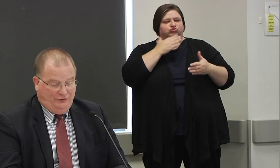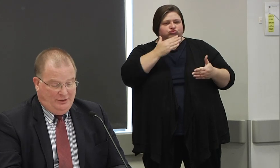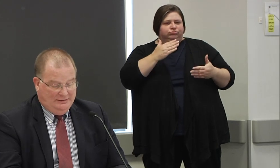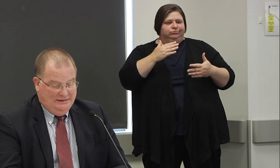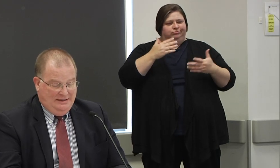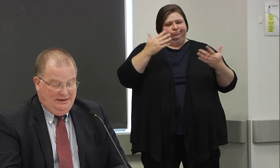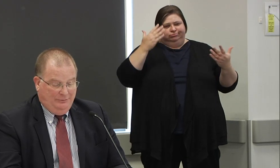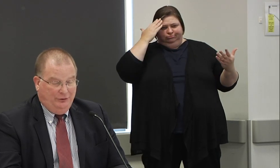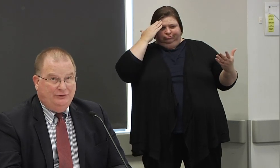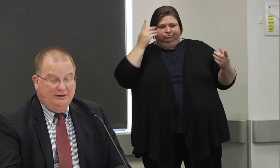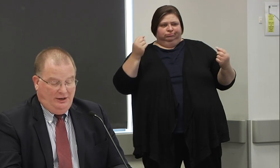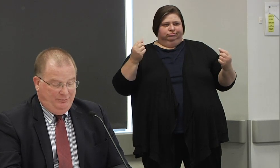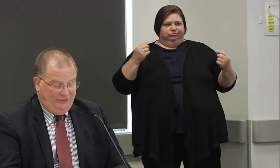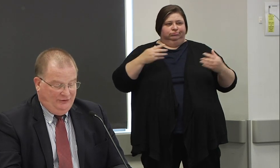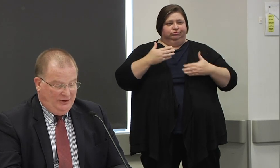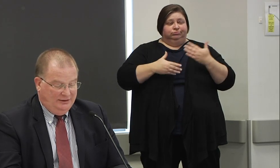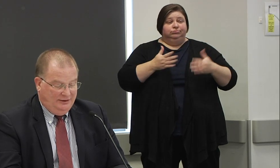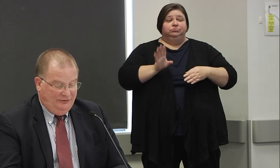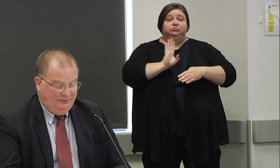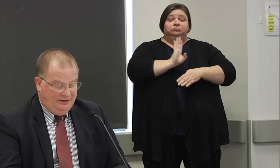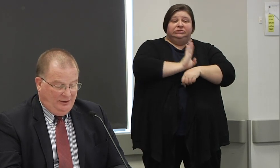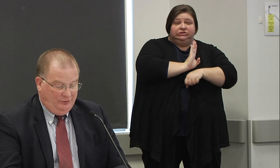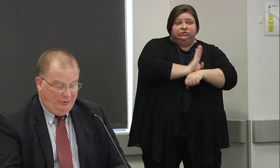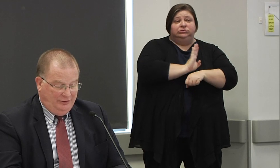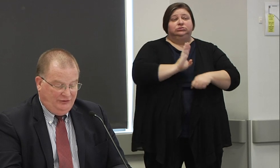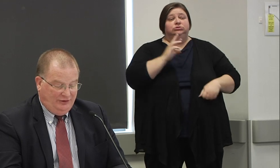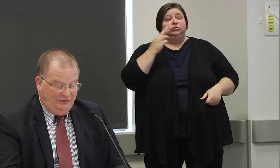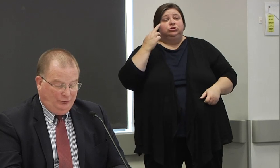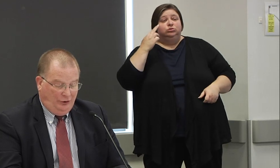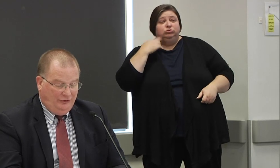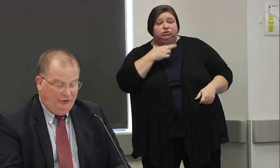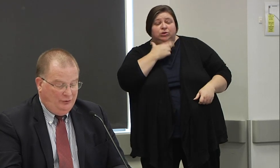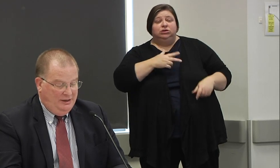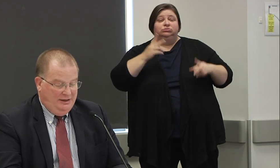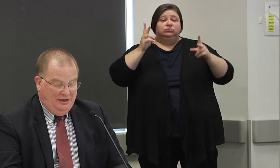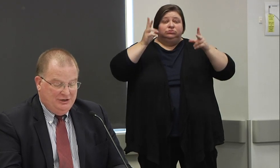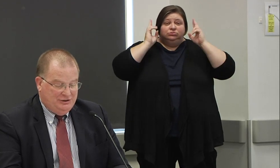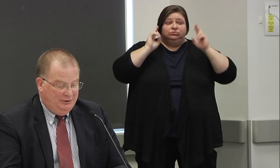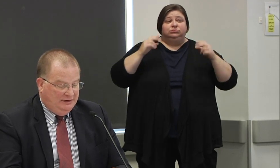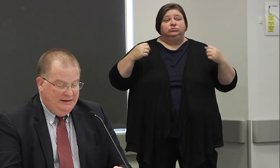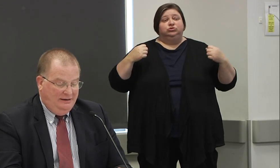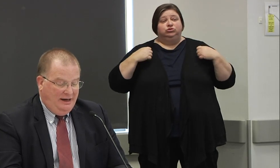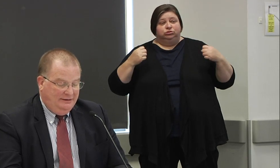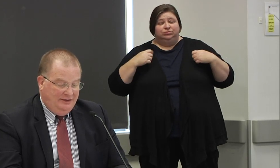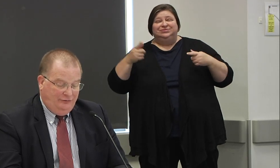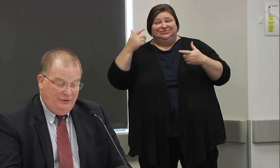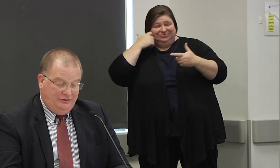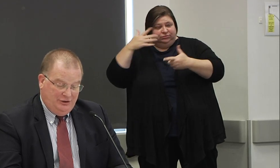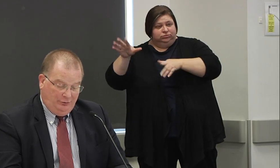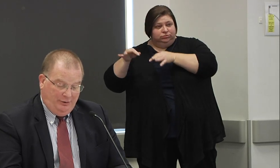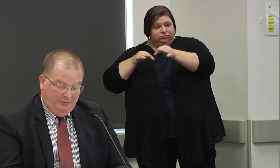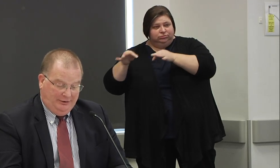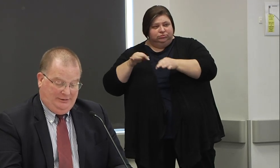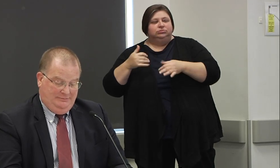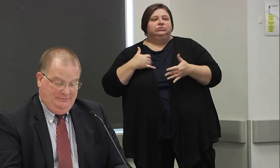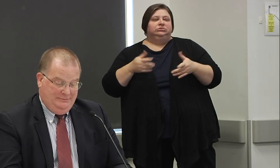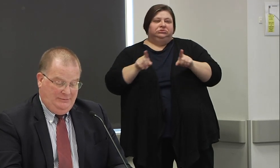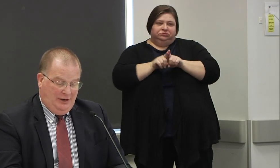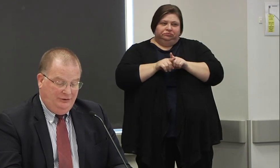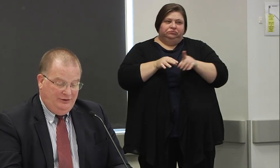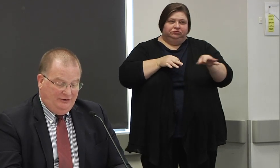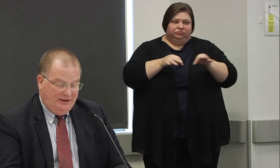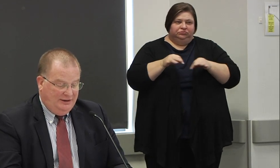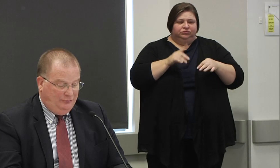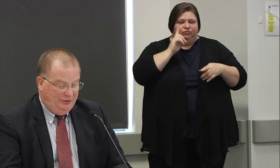restaurant, and personal care business guidelines that Governor Brown discussed, we're also issuing guidelines for the general public. Under